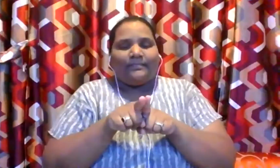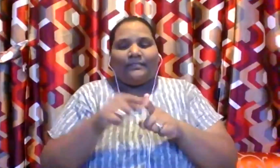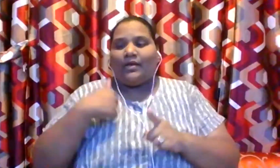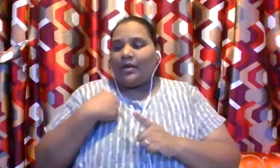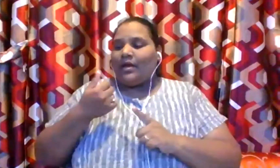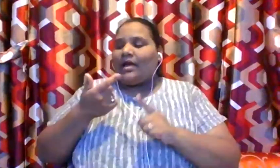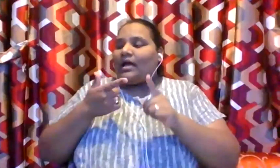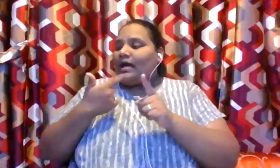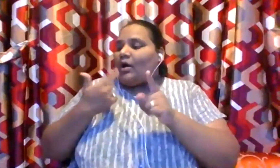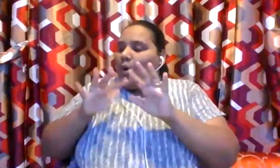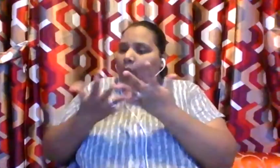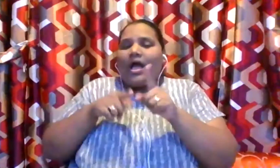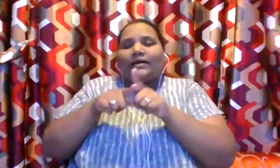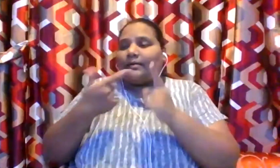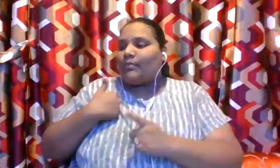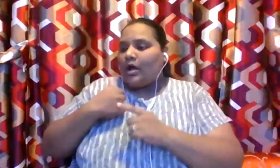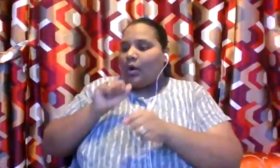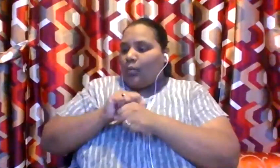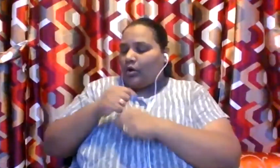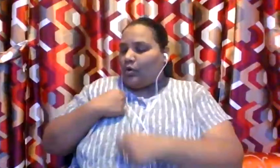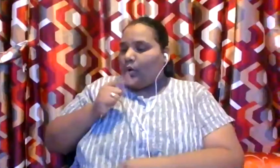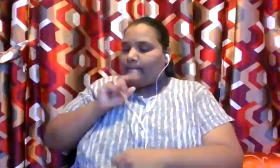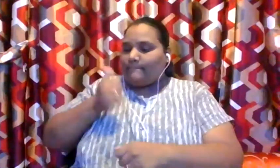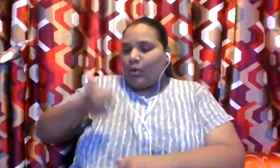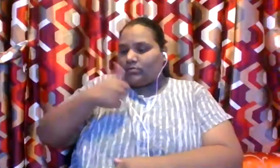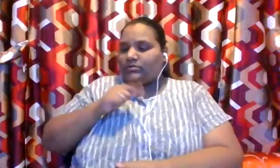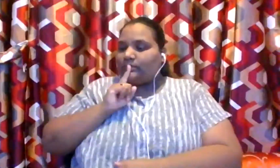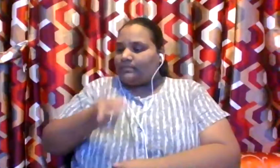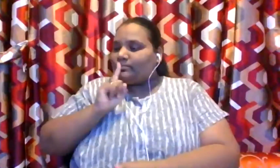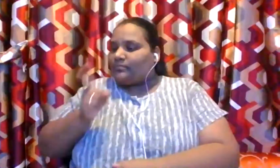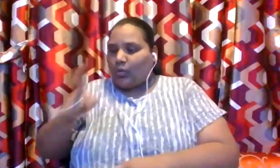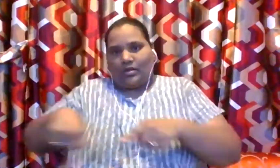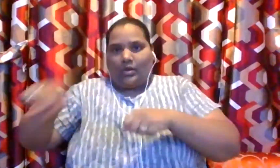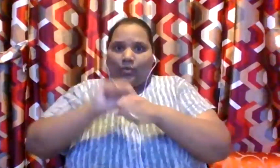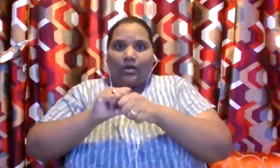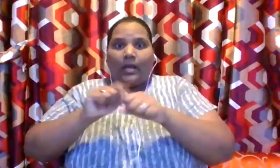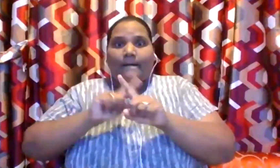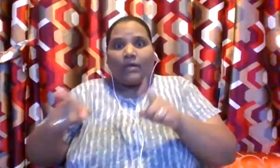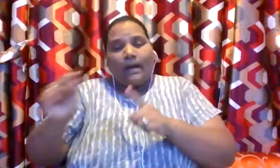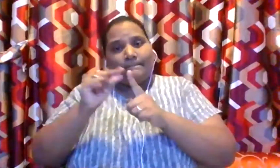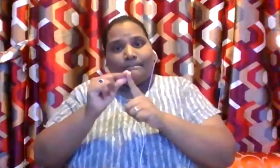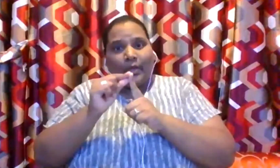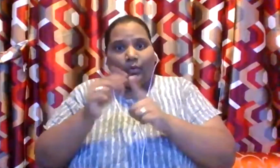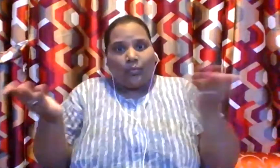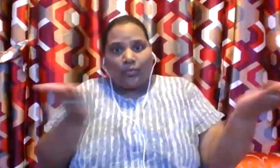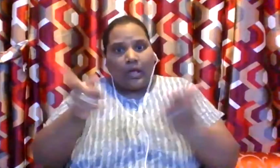can the boss do the work of a peon? Is it possible? So different people have different knowledge and